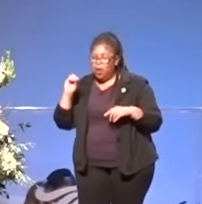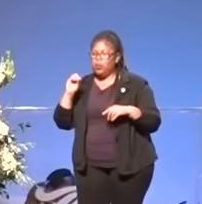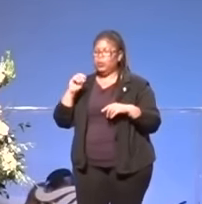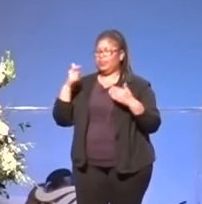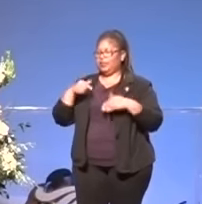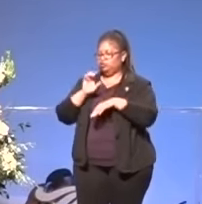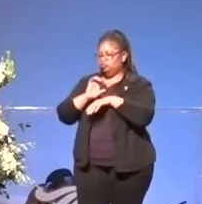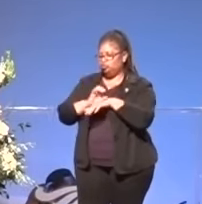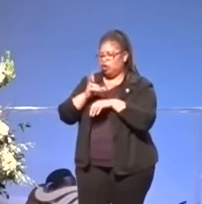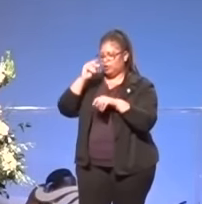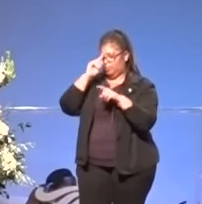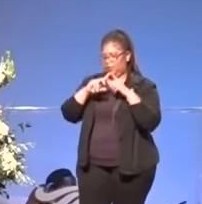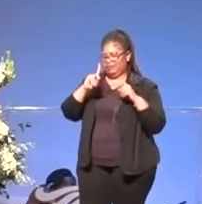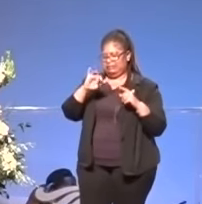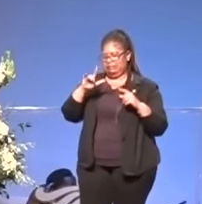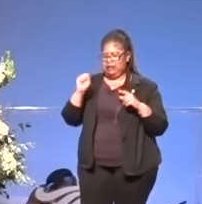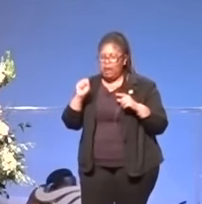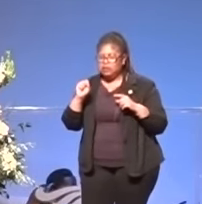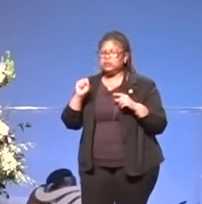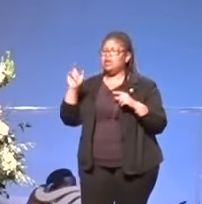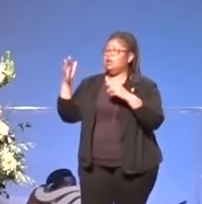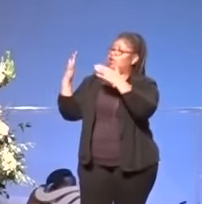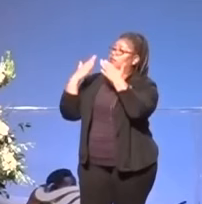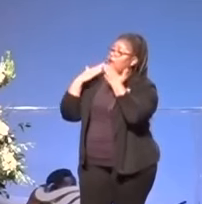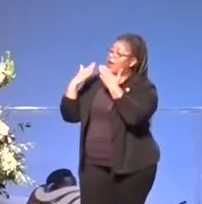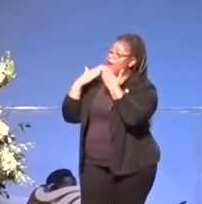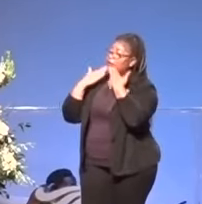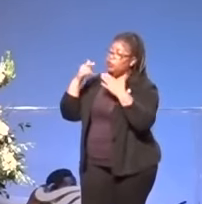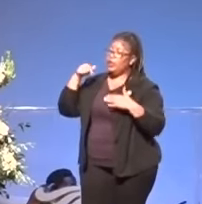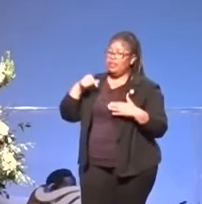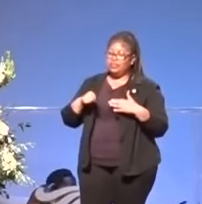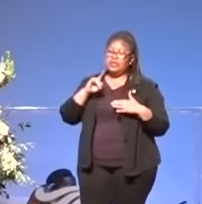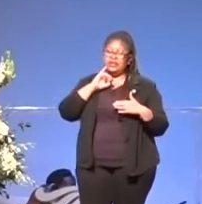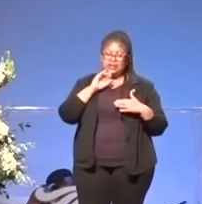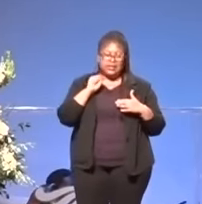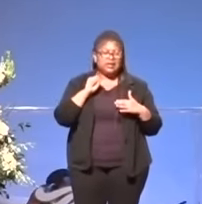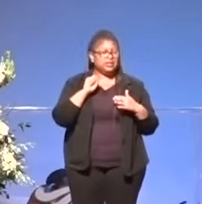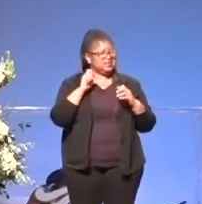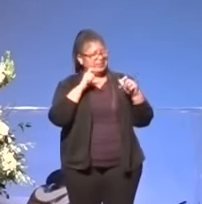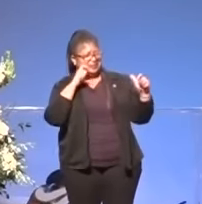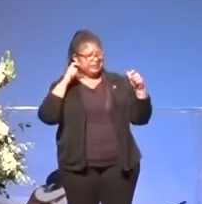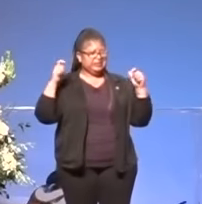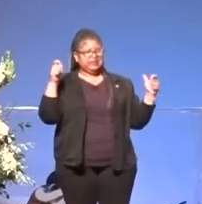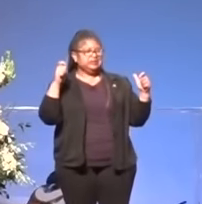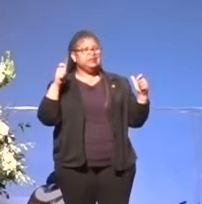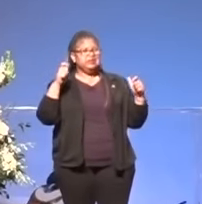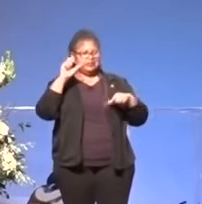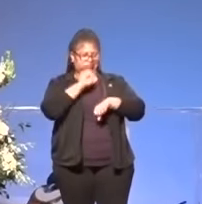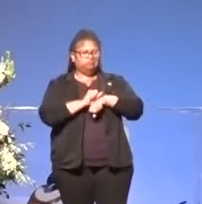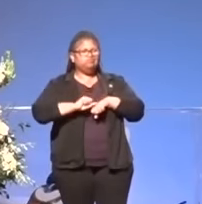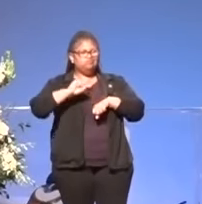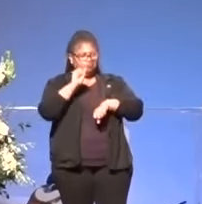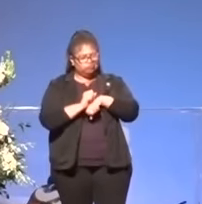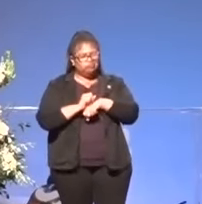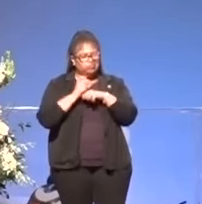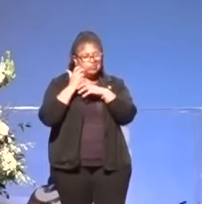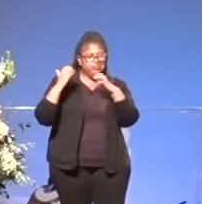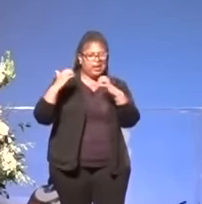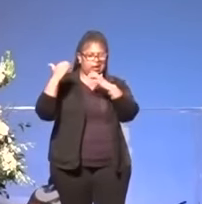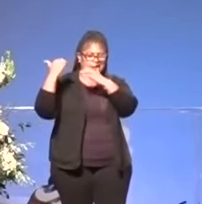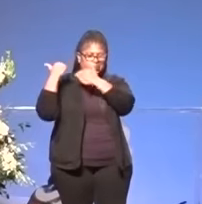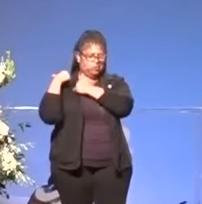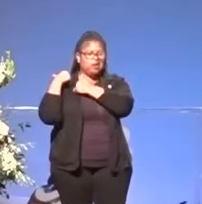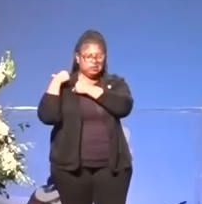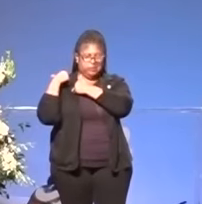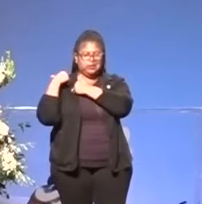make sure everything was pulled together. Thank you. This is an enormous task. This is a gigantic responsibility.